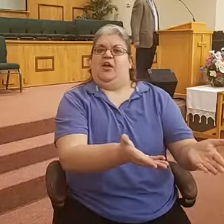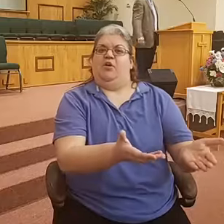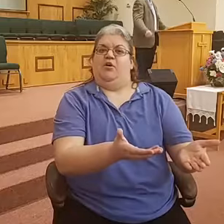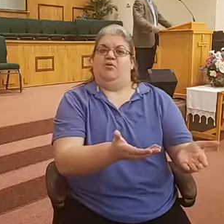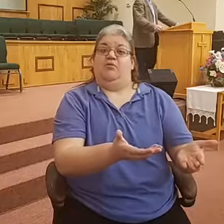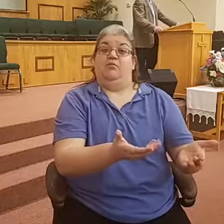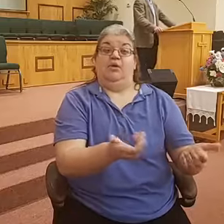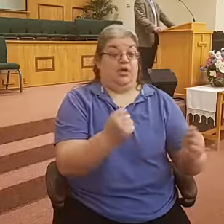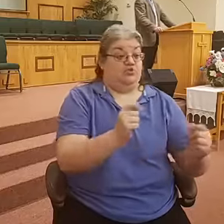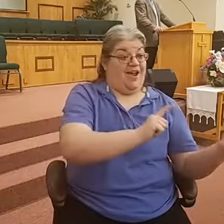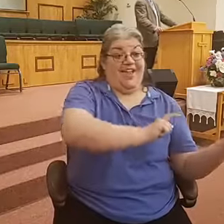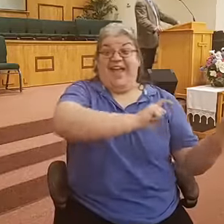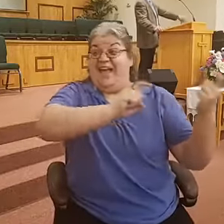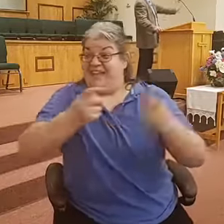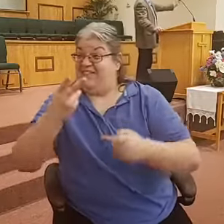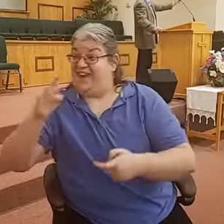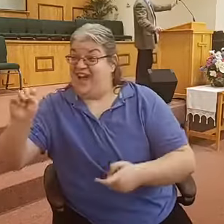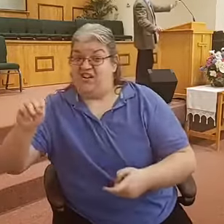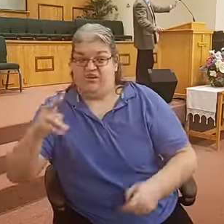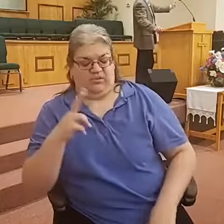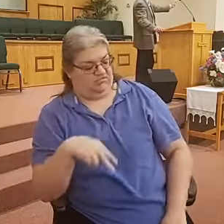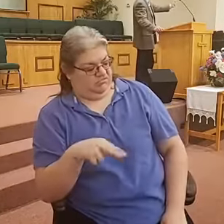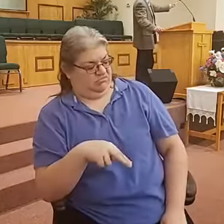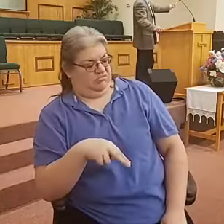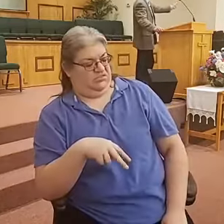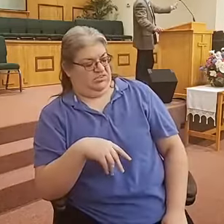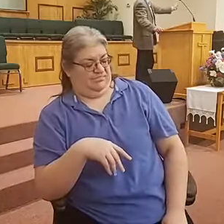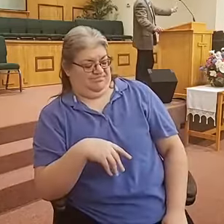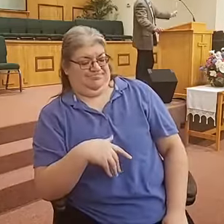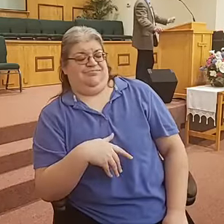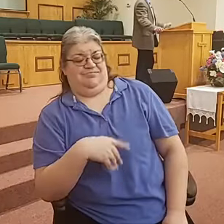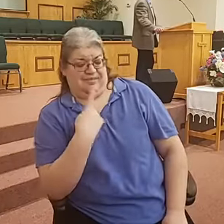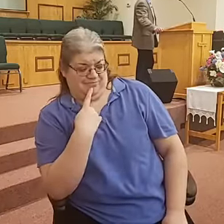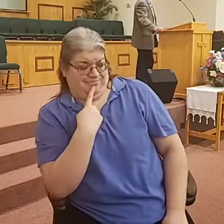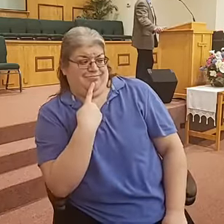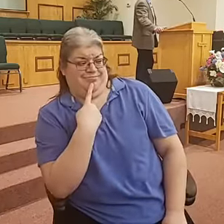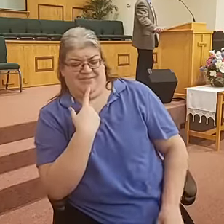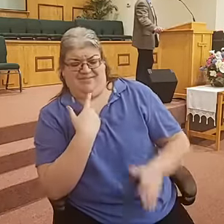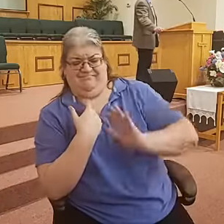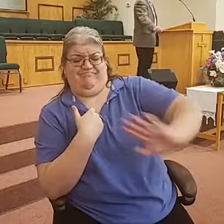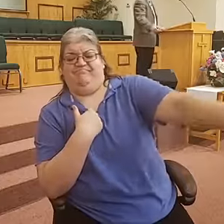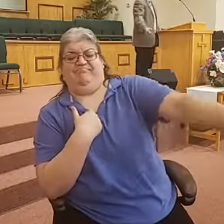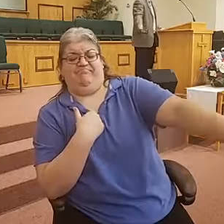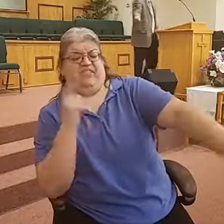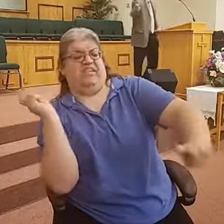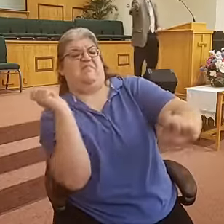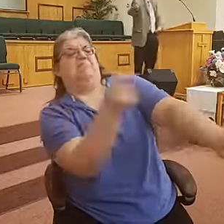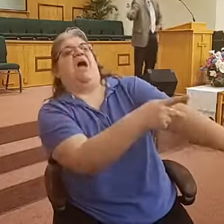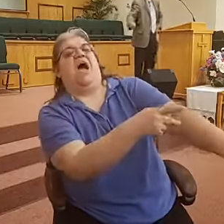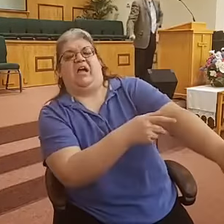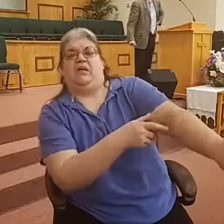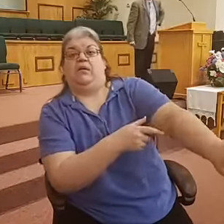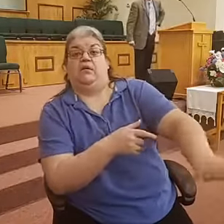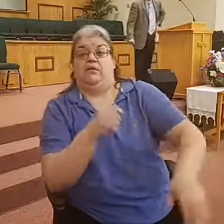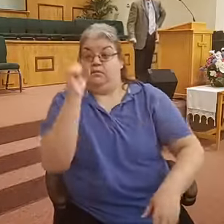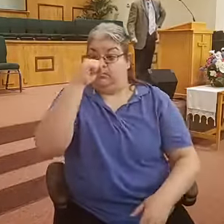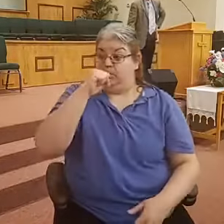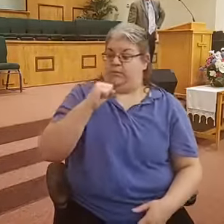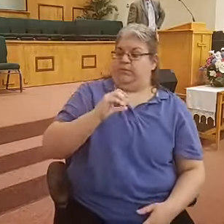me. Hiram gives him back. Solomon says, I'll take him. And Solomon builds him there.